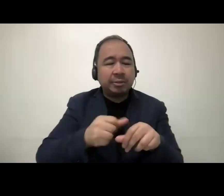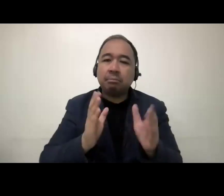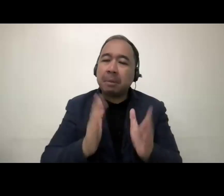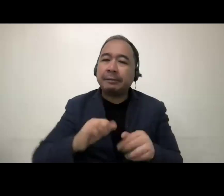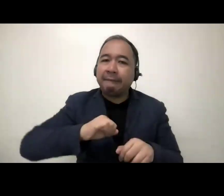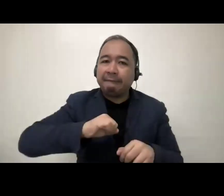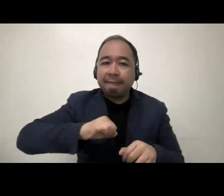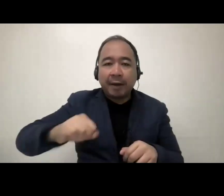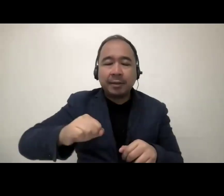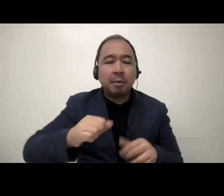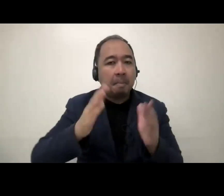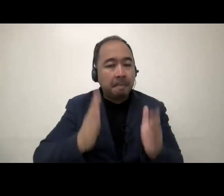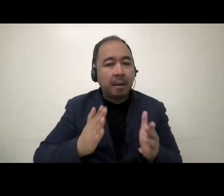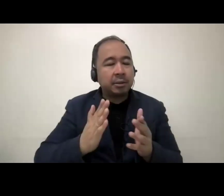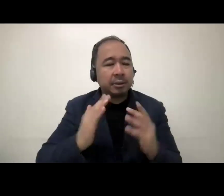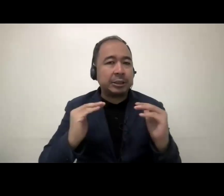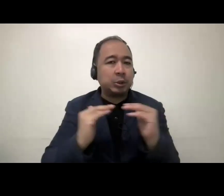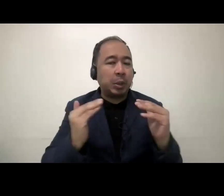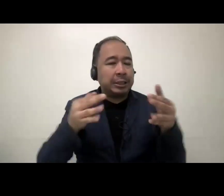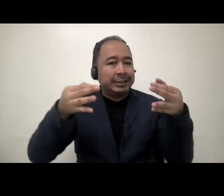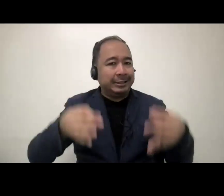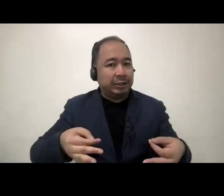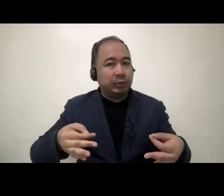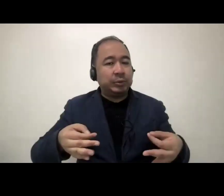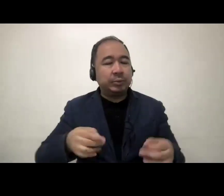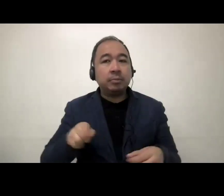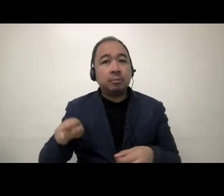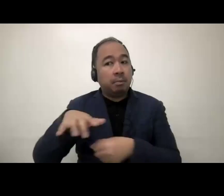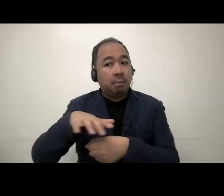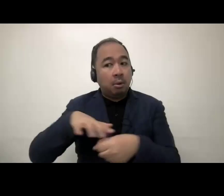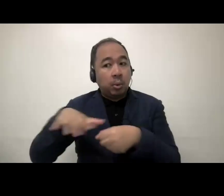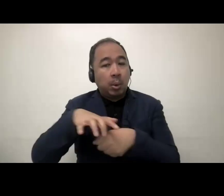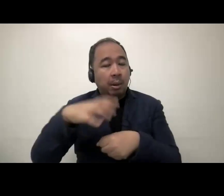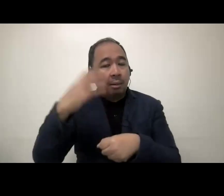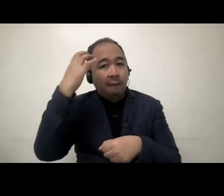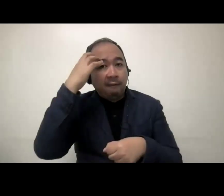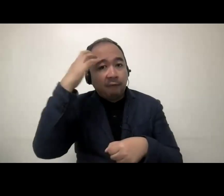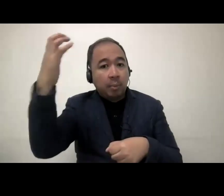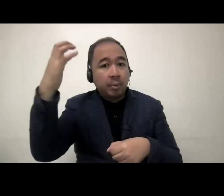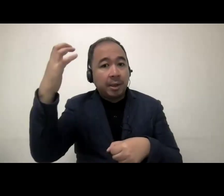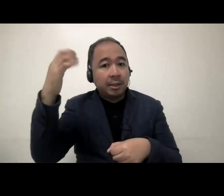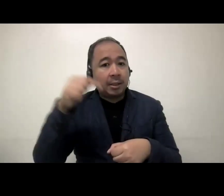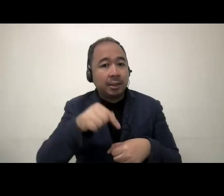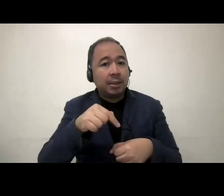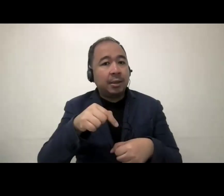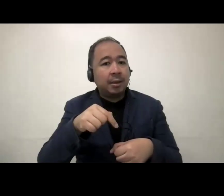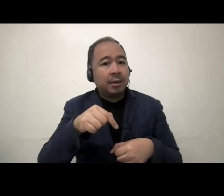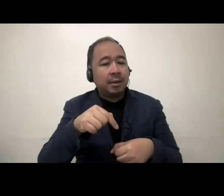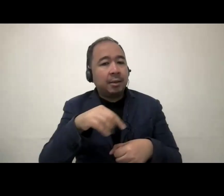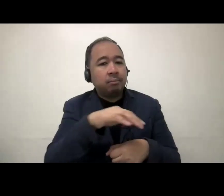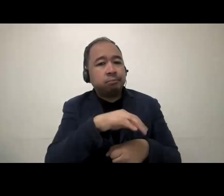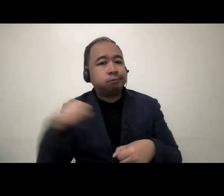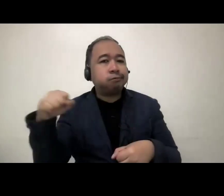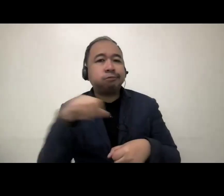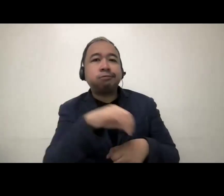justice and redress. The local government has been extracting cyan from